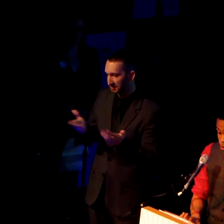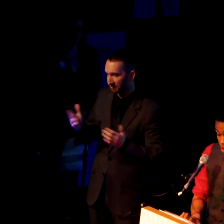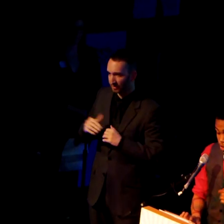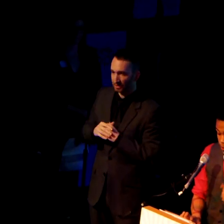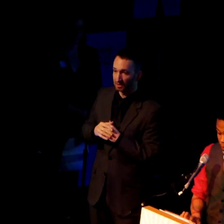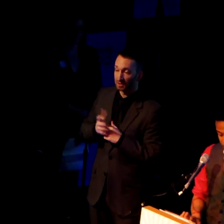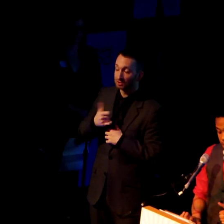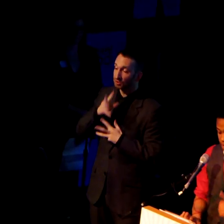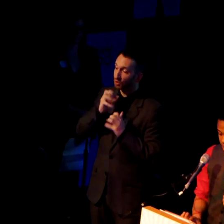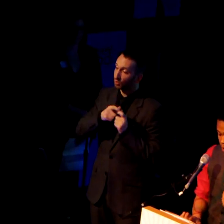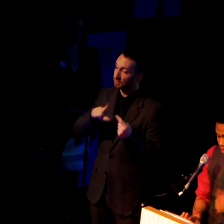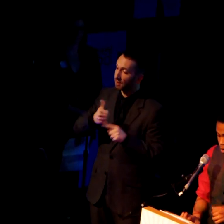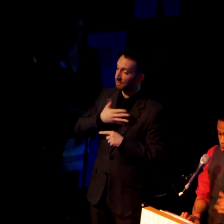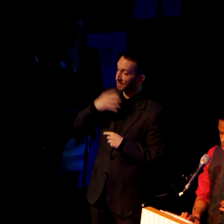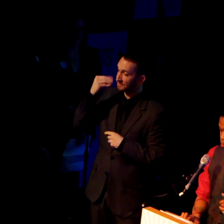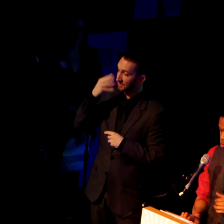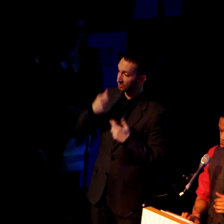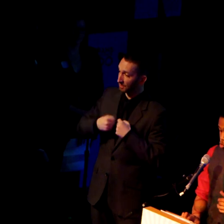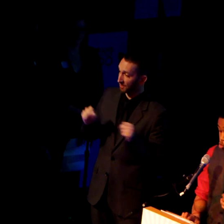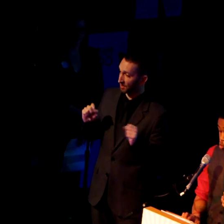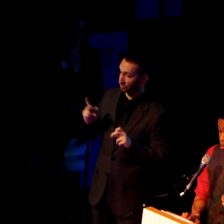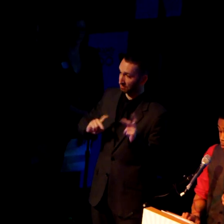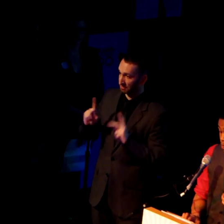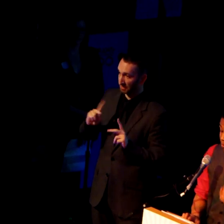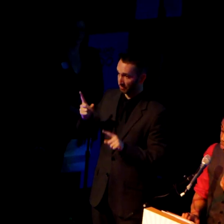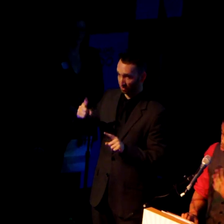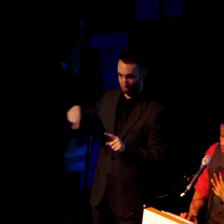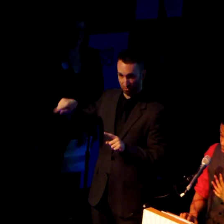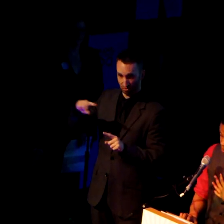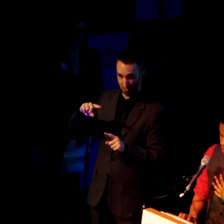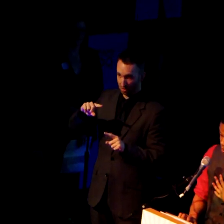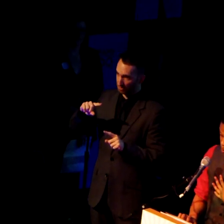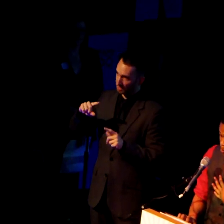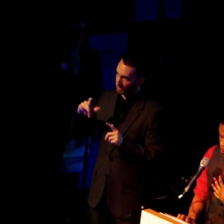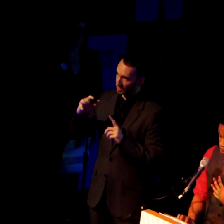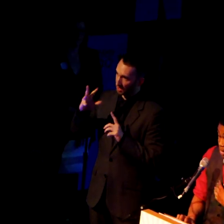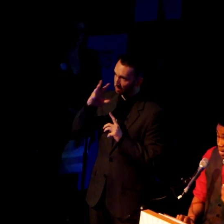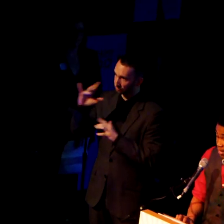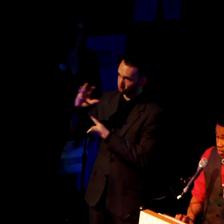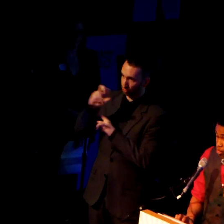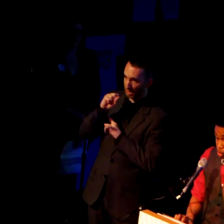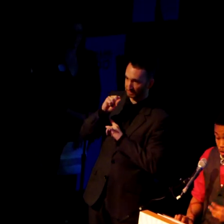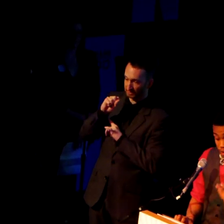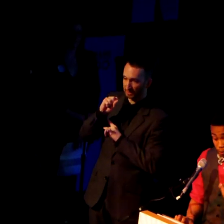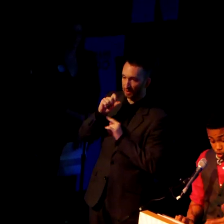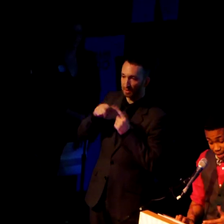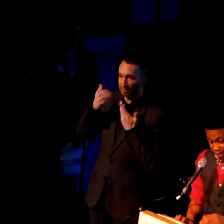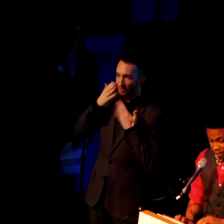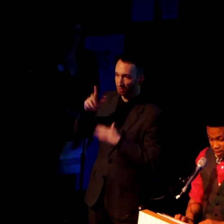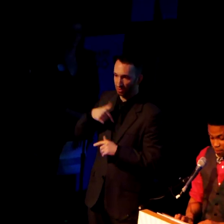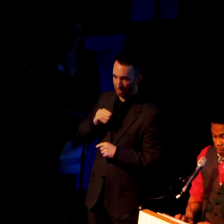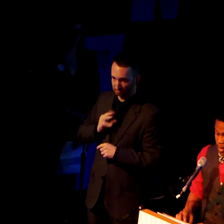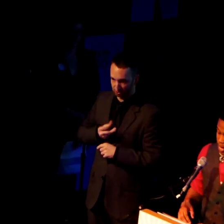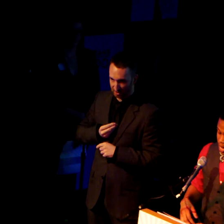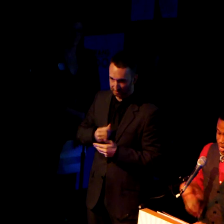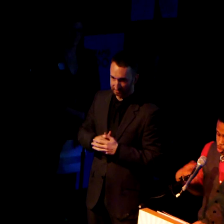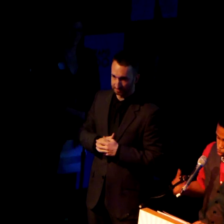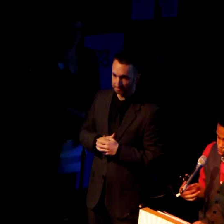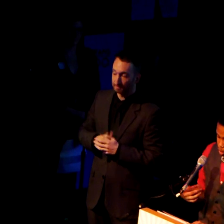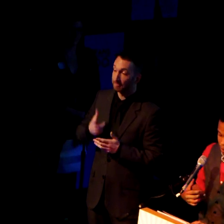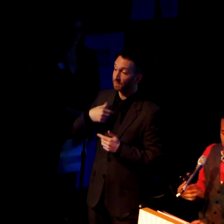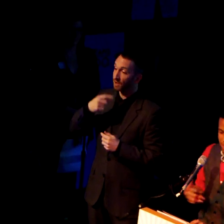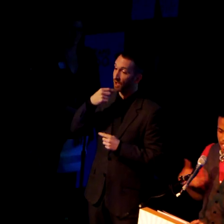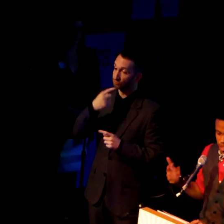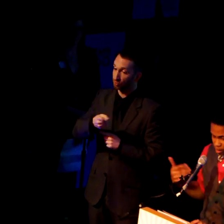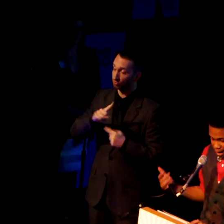I was talking to her about my experiences in coming out to people who have been attracted to me and don't know that I'm trans. I